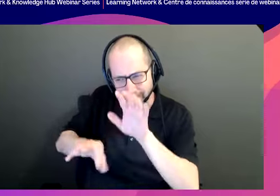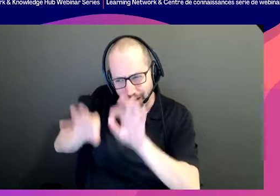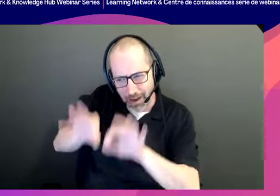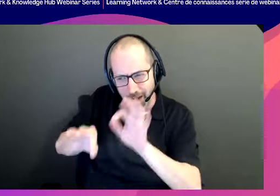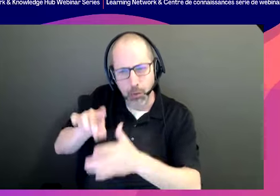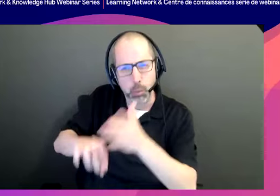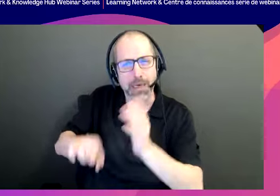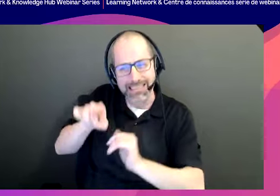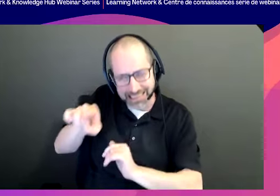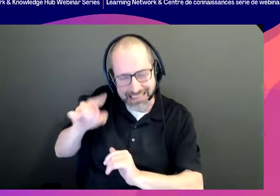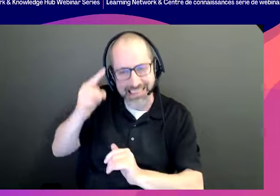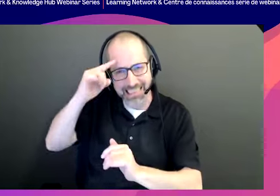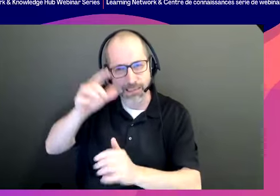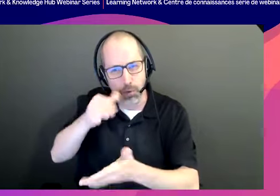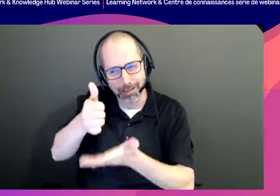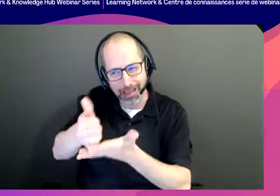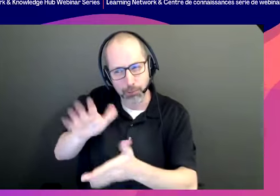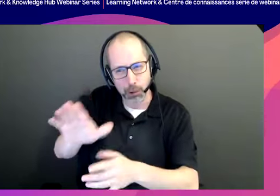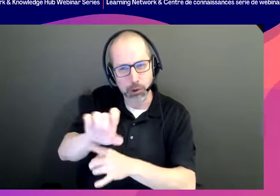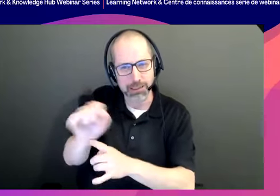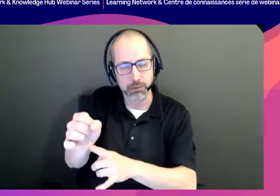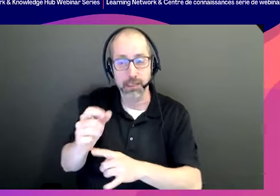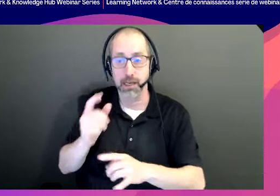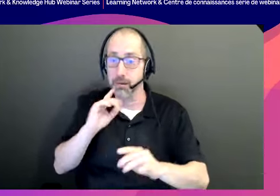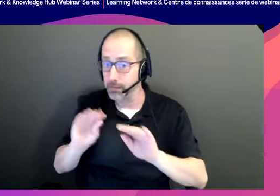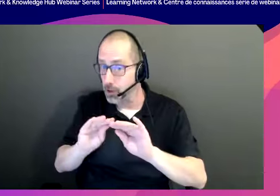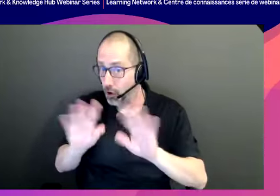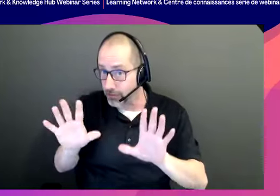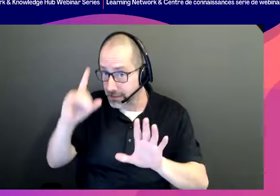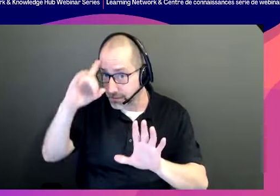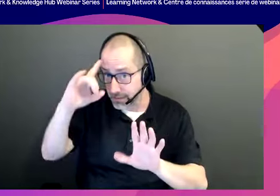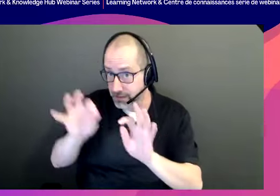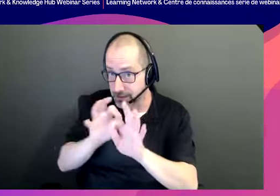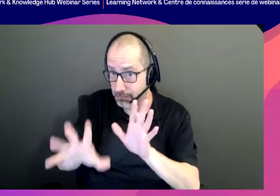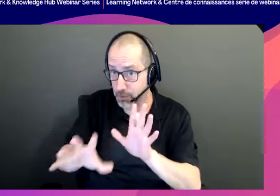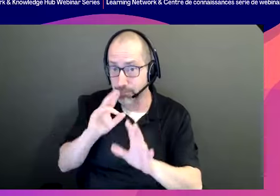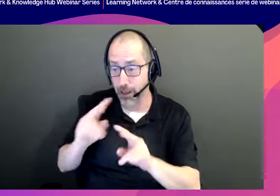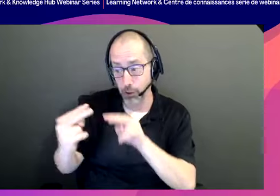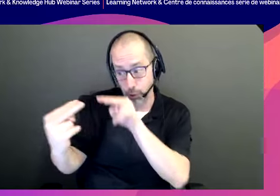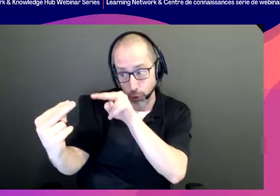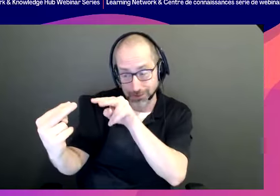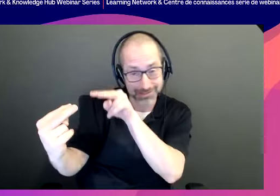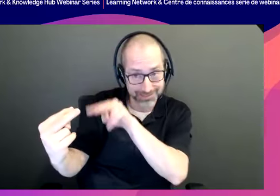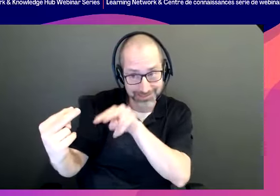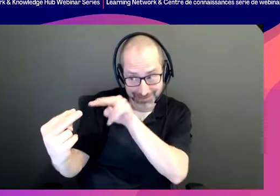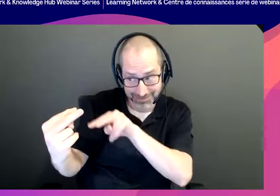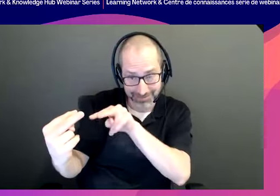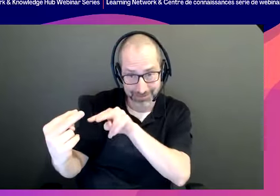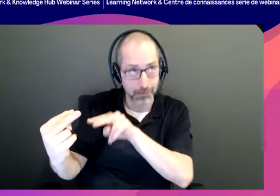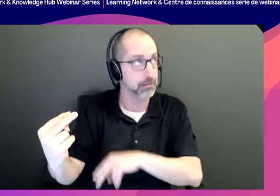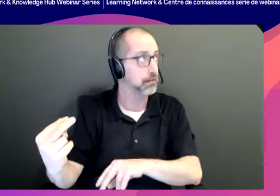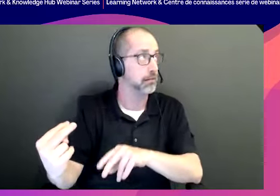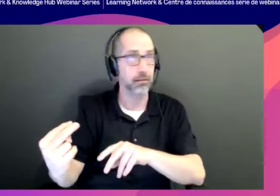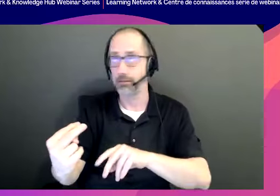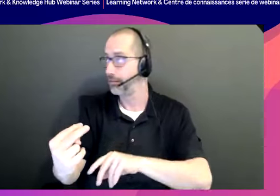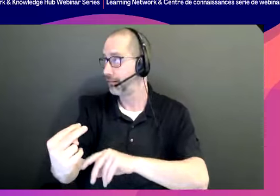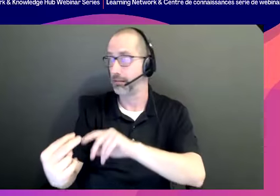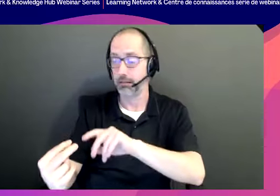this might seem obvious or simple, but look at her when she's speaking. Now, so many of us